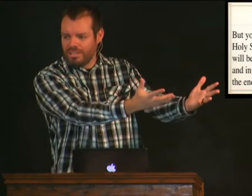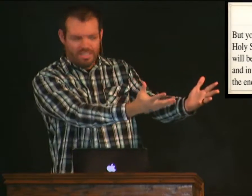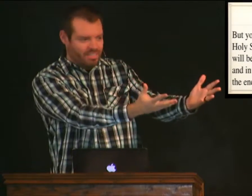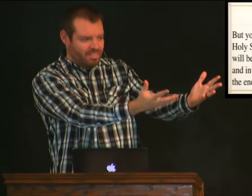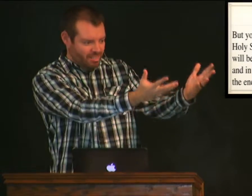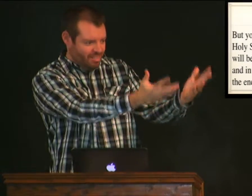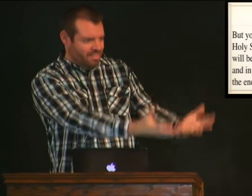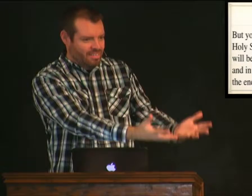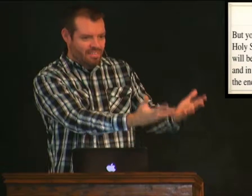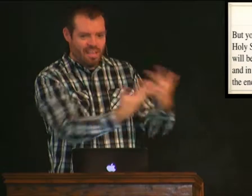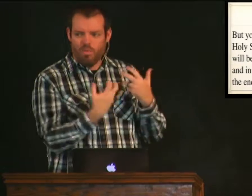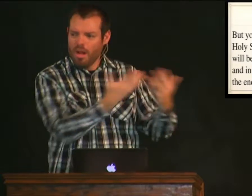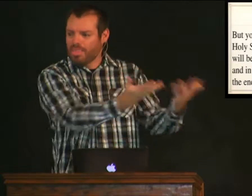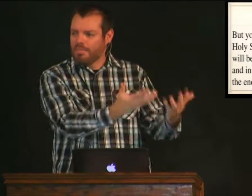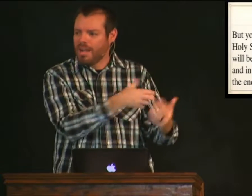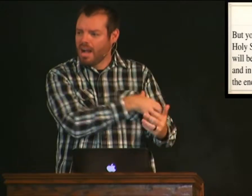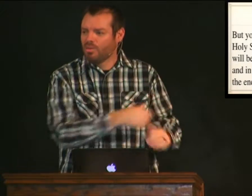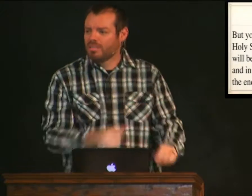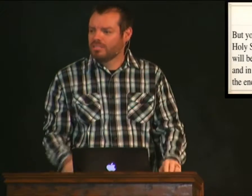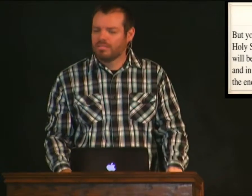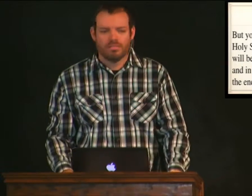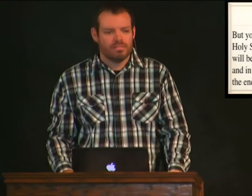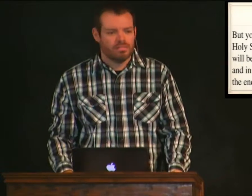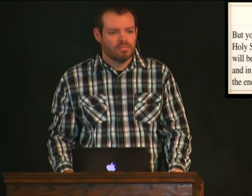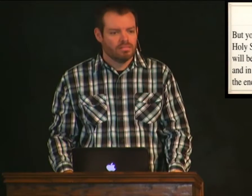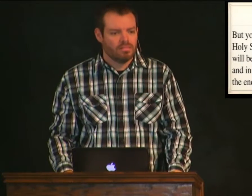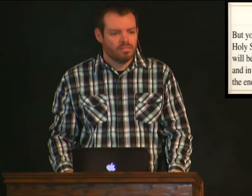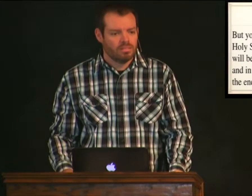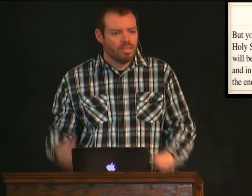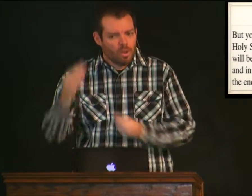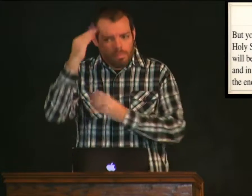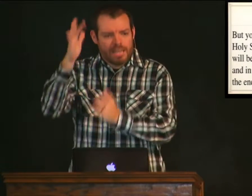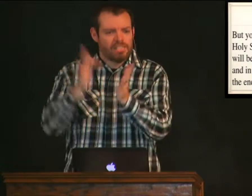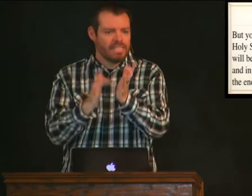power. I want that power.